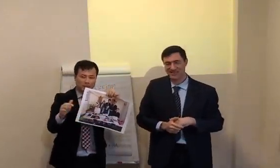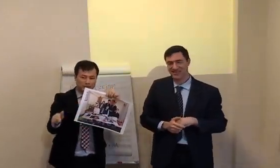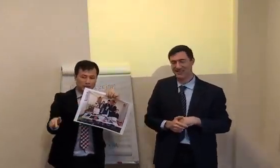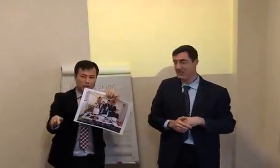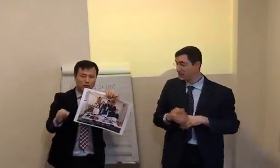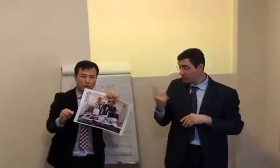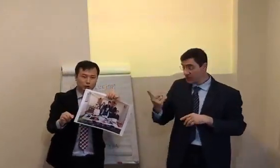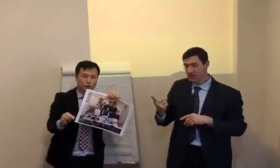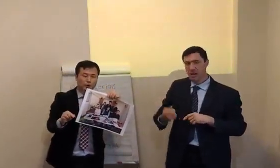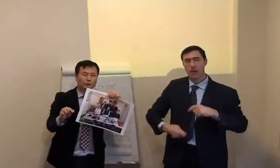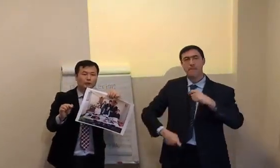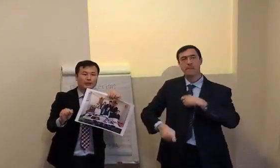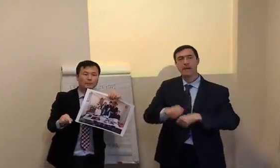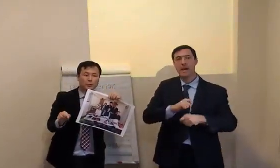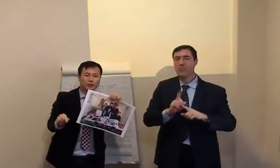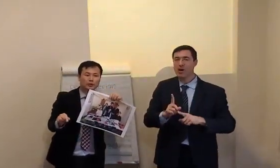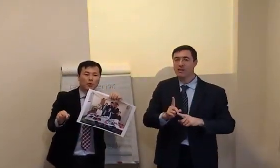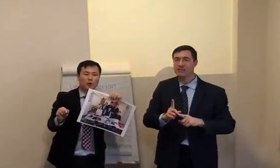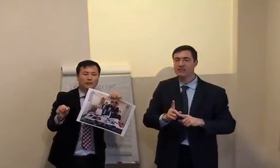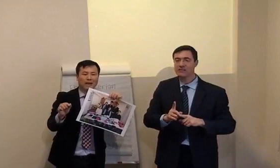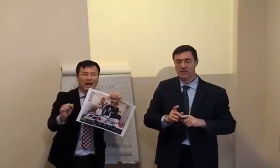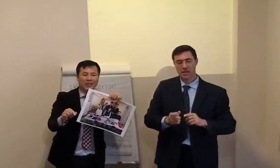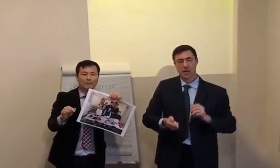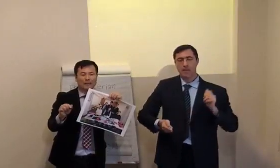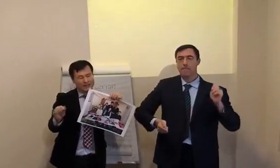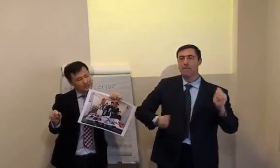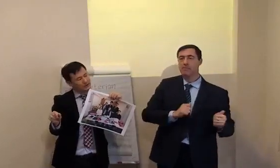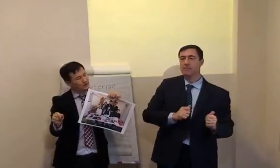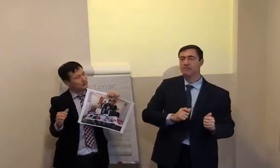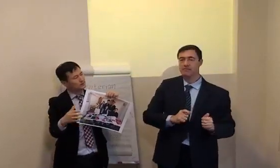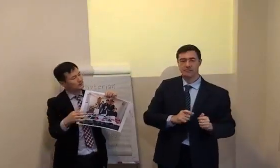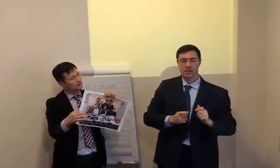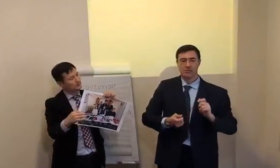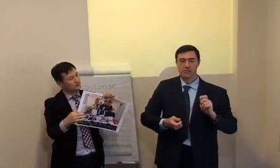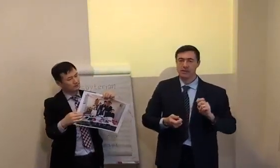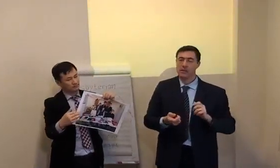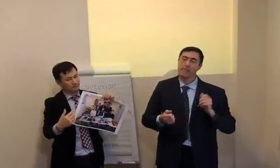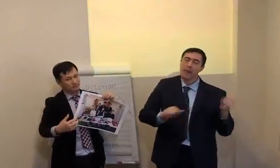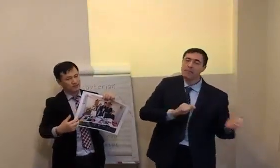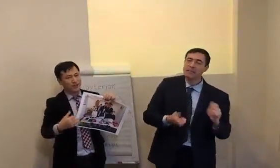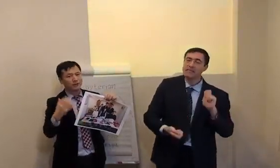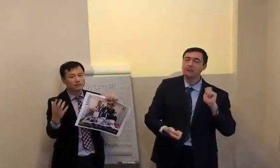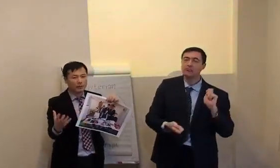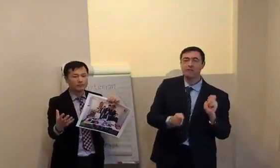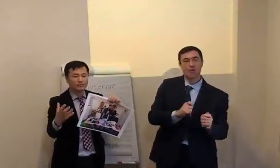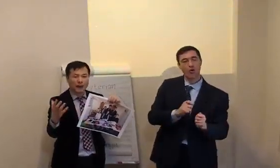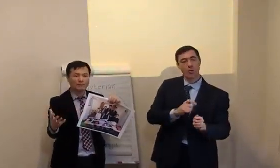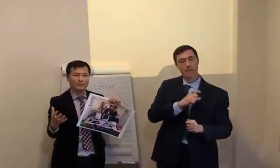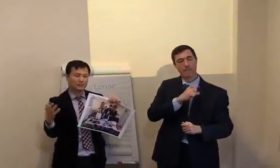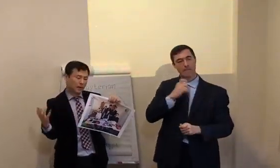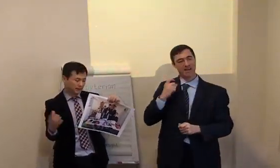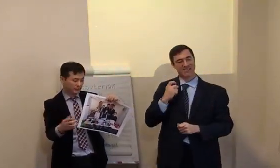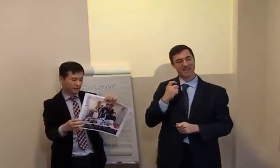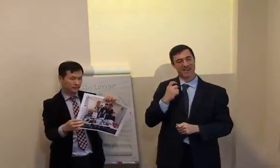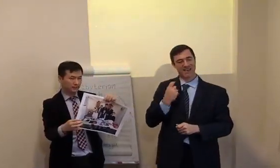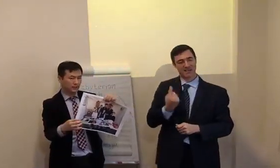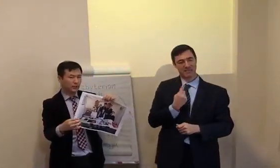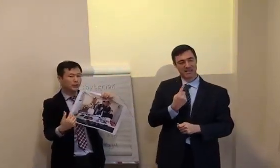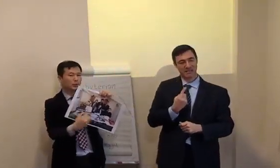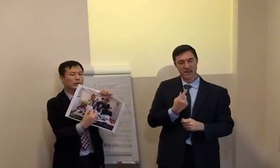Baptist through reading books of Ada Pink, Reformed Baptist pastor. So he